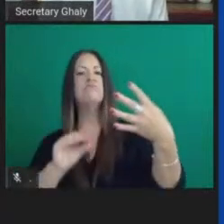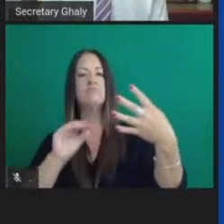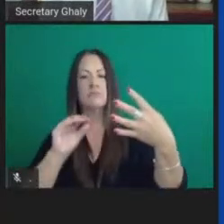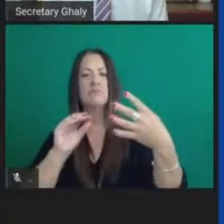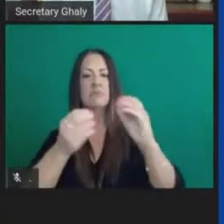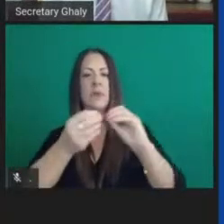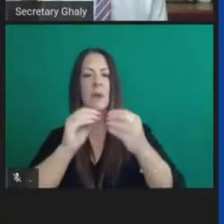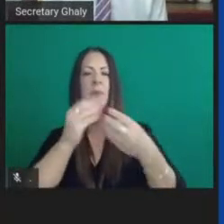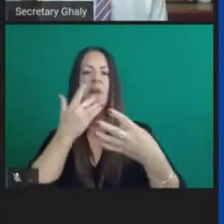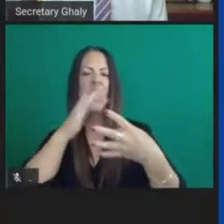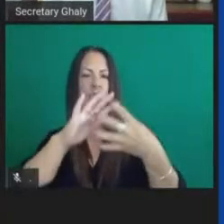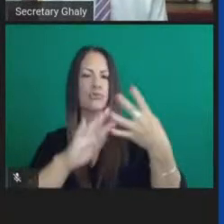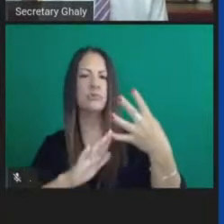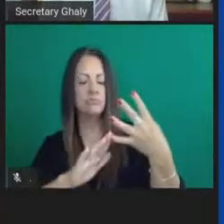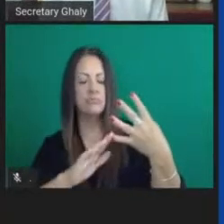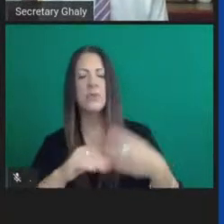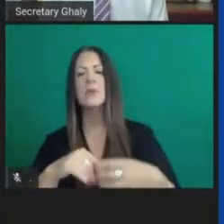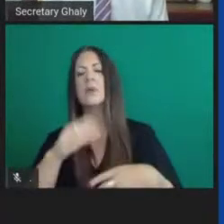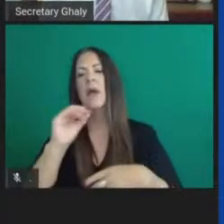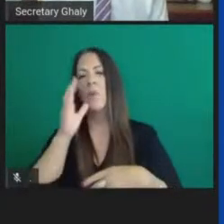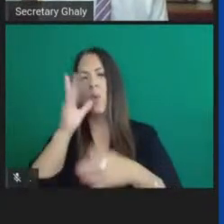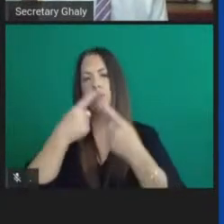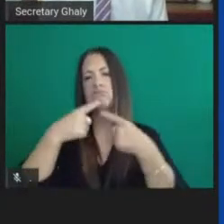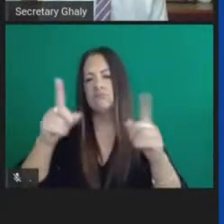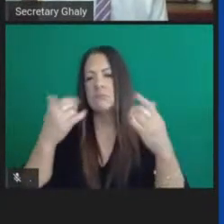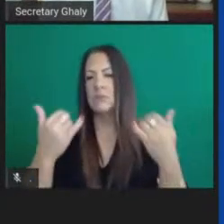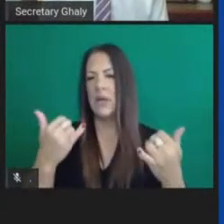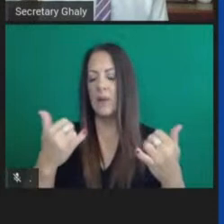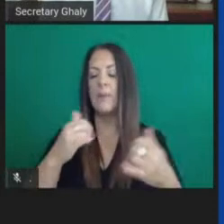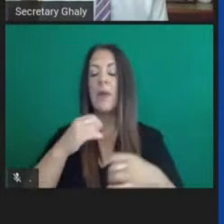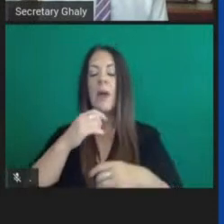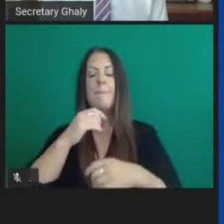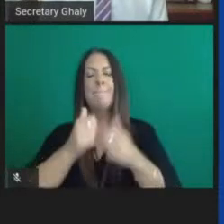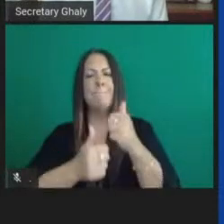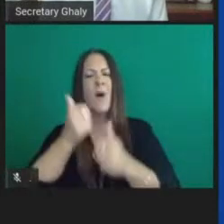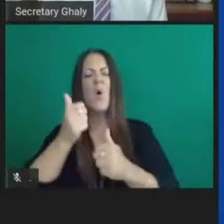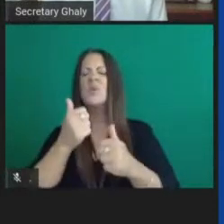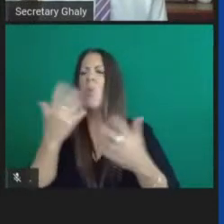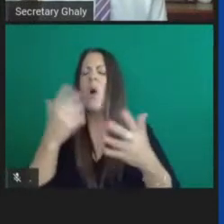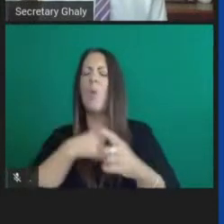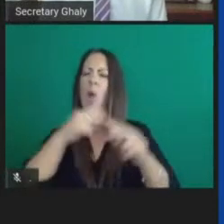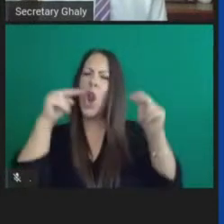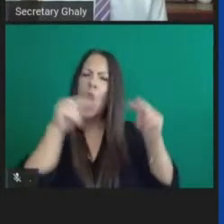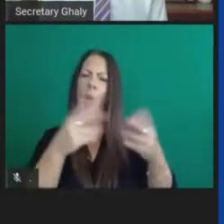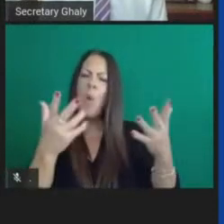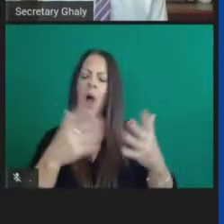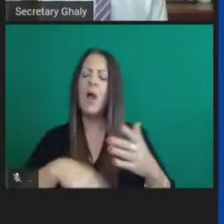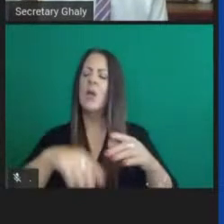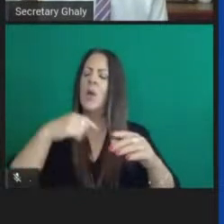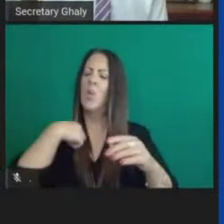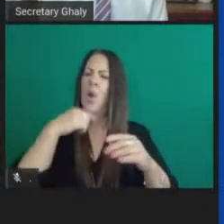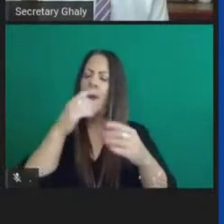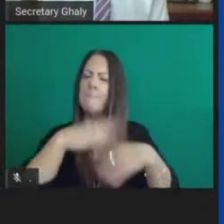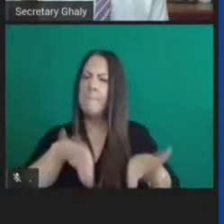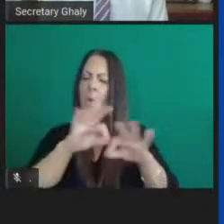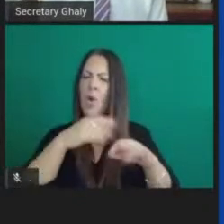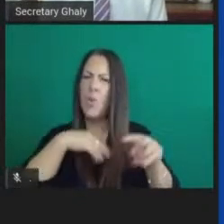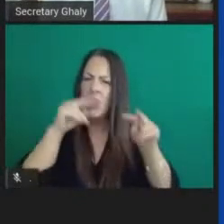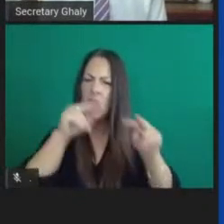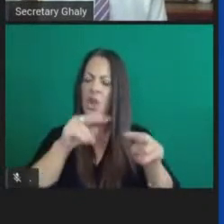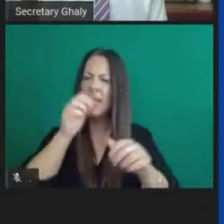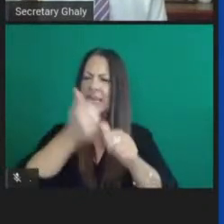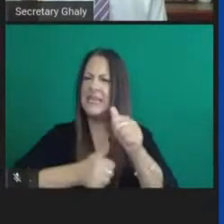earlier and release it here today. Based on three important measures: the test positivity rate in each county,